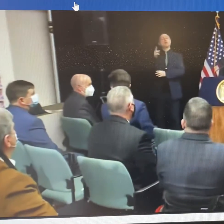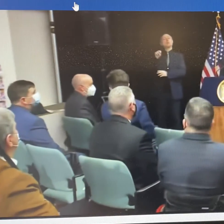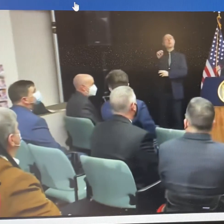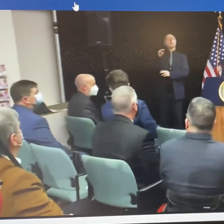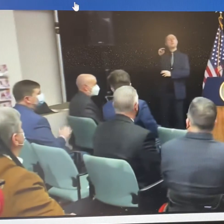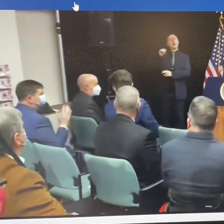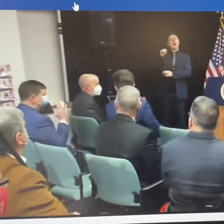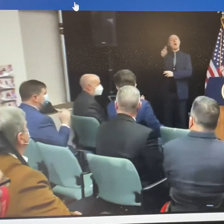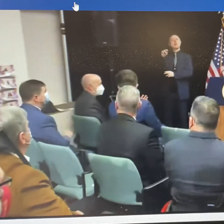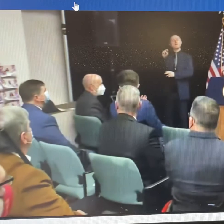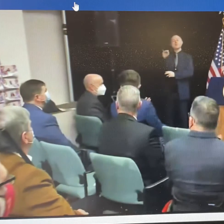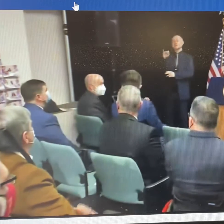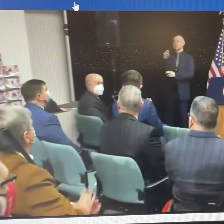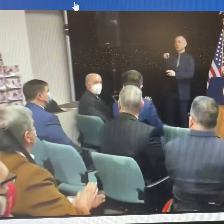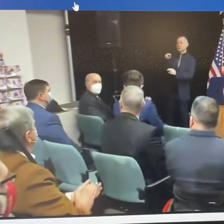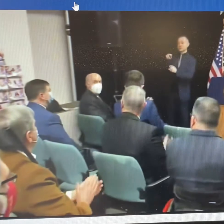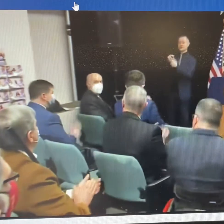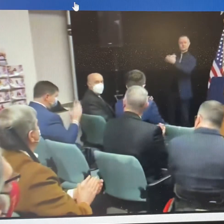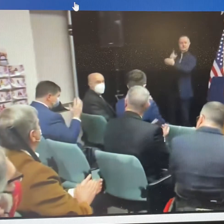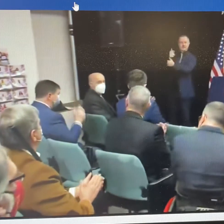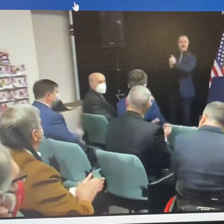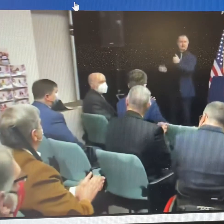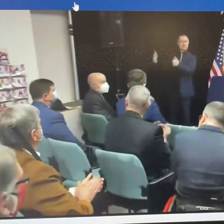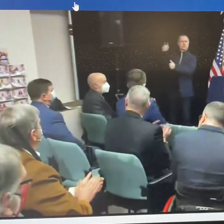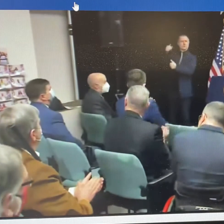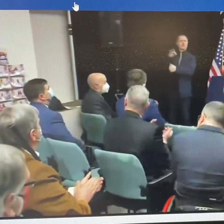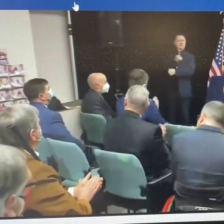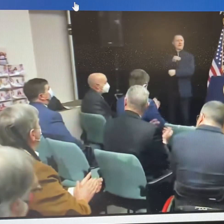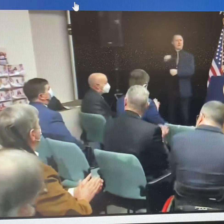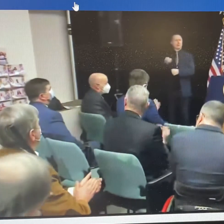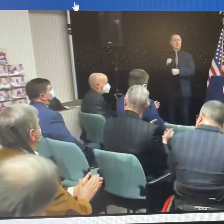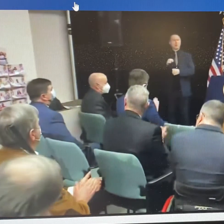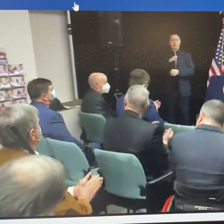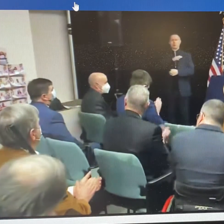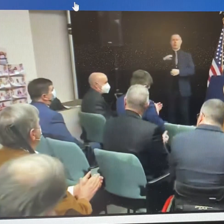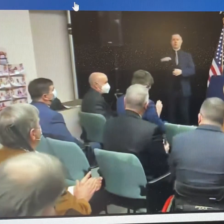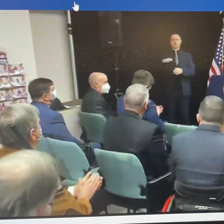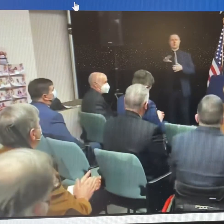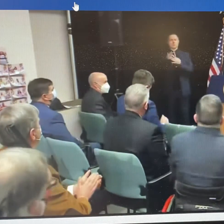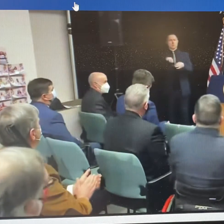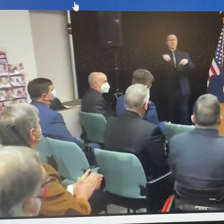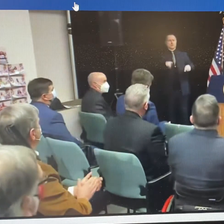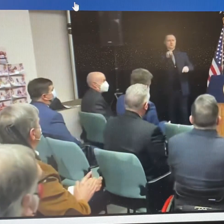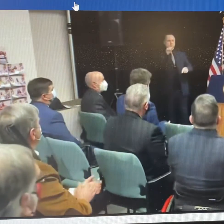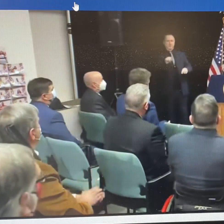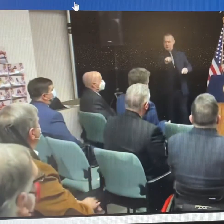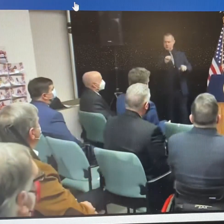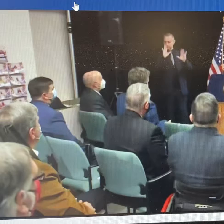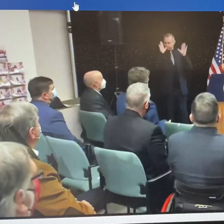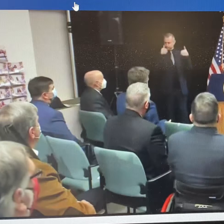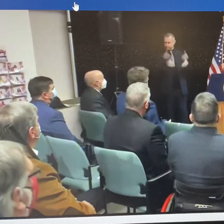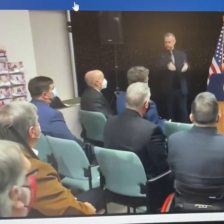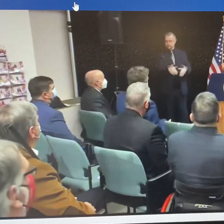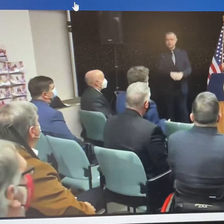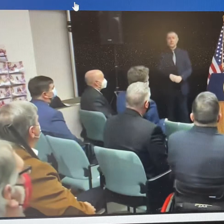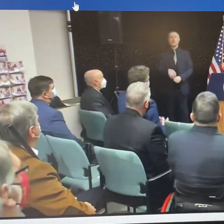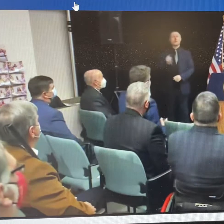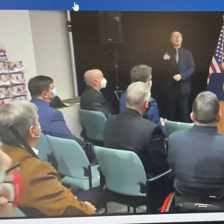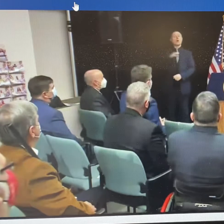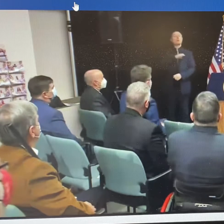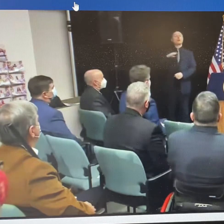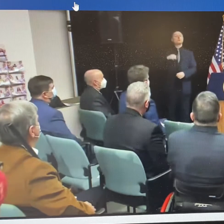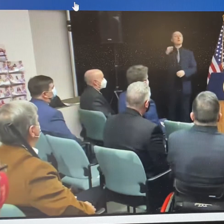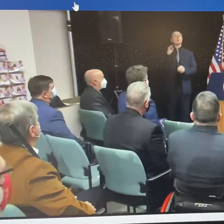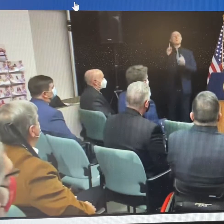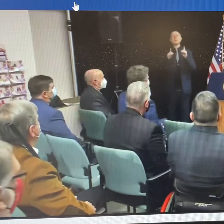chair in the Senate of the Committee on Disabilities. And John Mannion. And Tom Abinanti, chair of the Committee on People with Disabilities